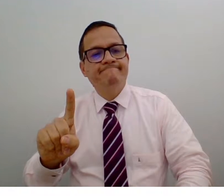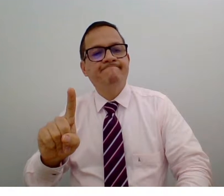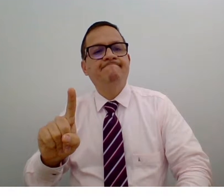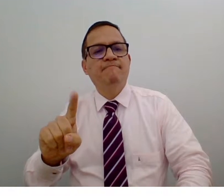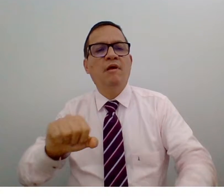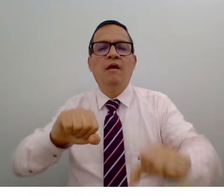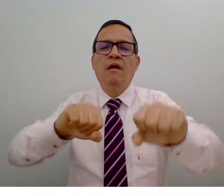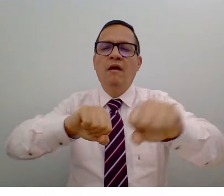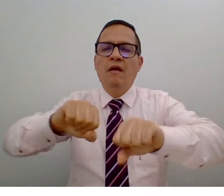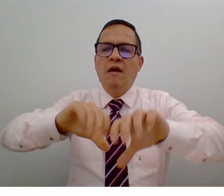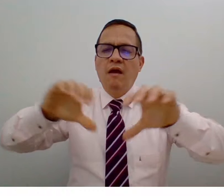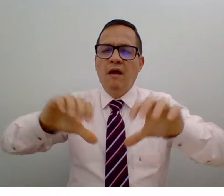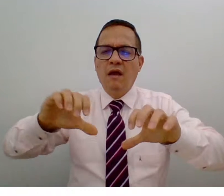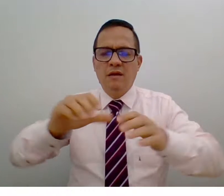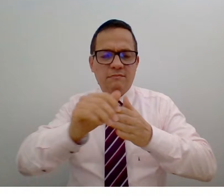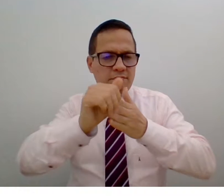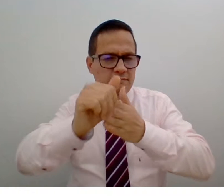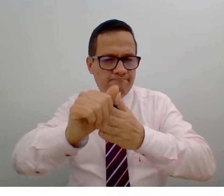90121.